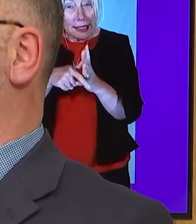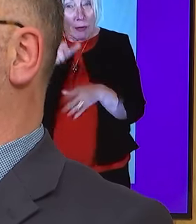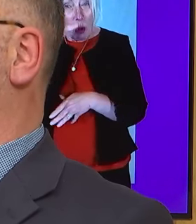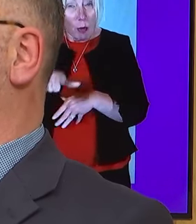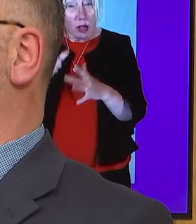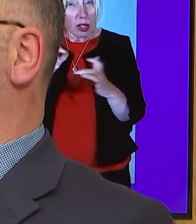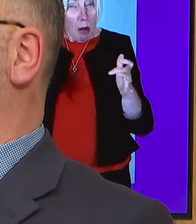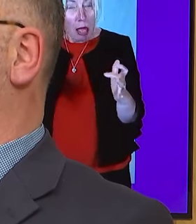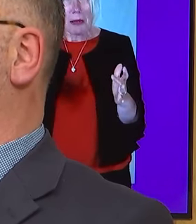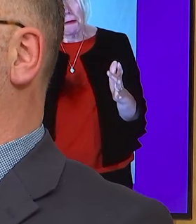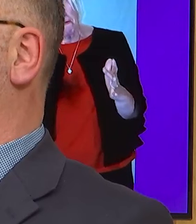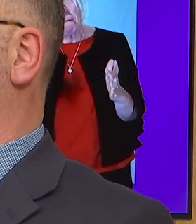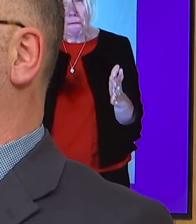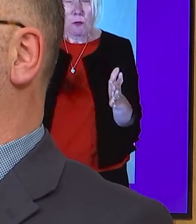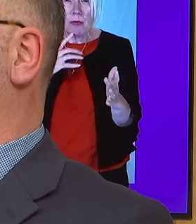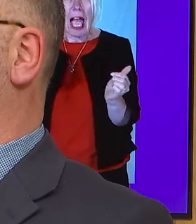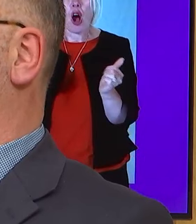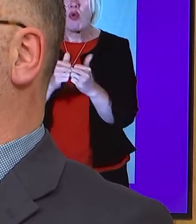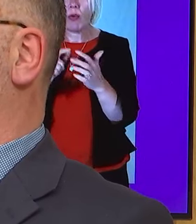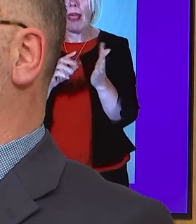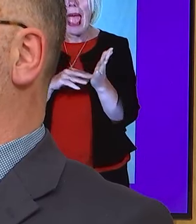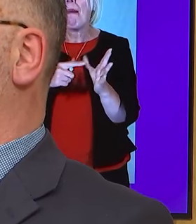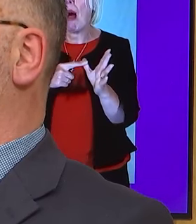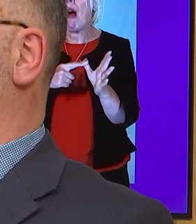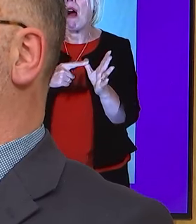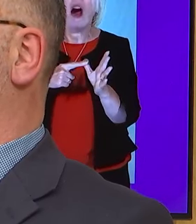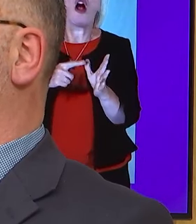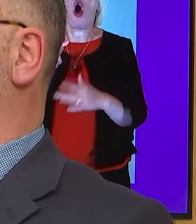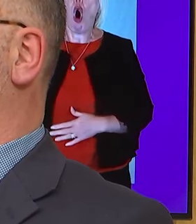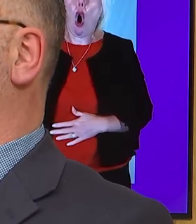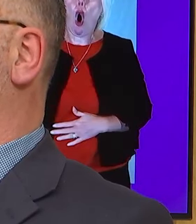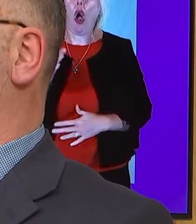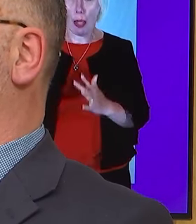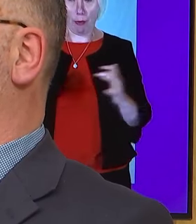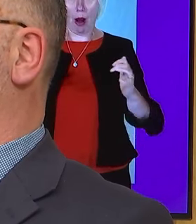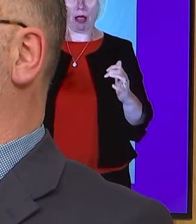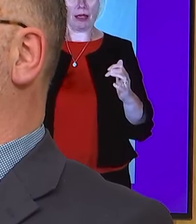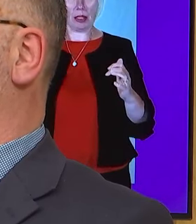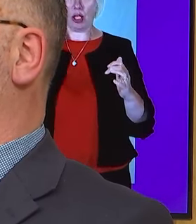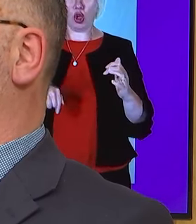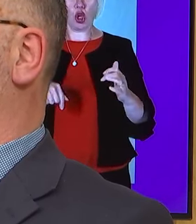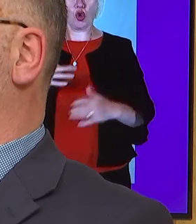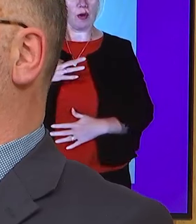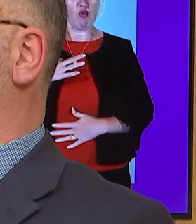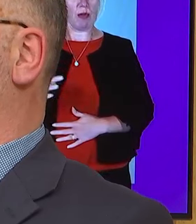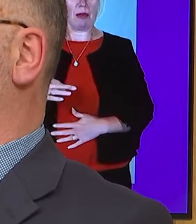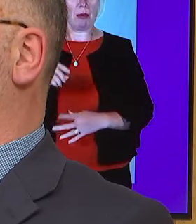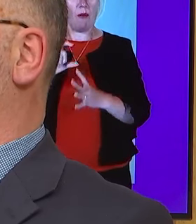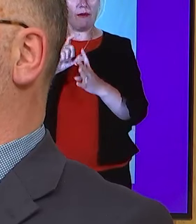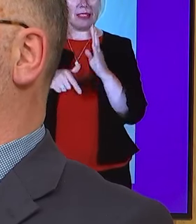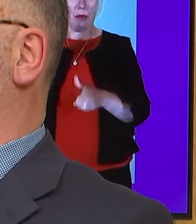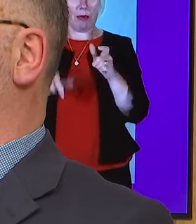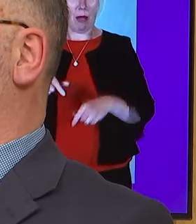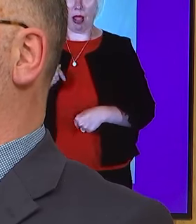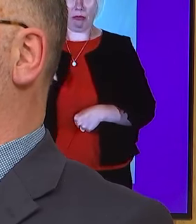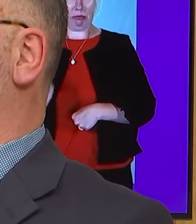would agree with Emma that actually all parliaments should be representative of disabled people, and so that would be my ambition,